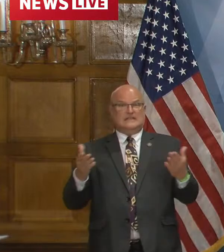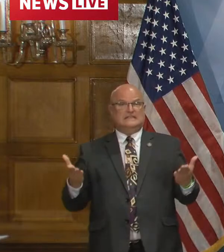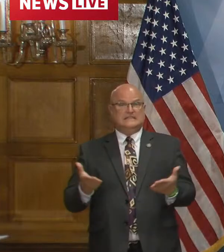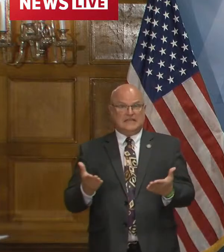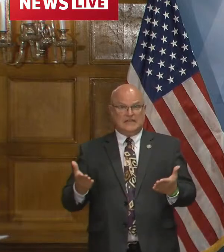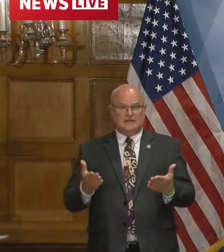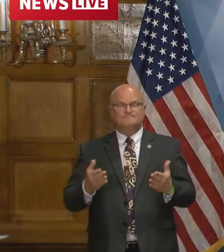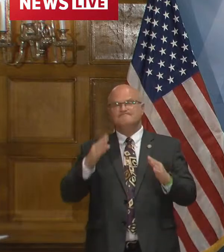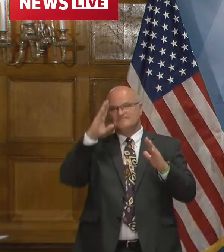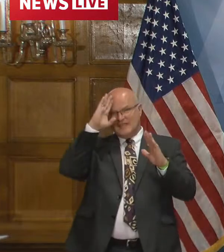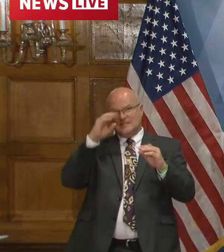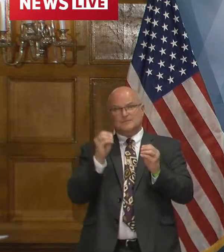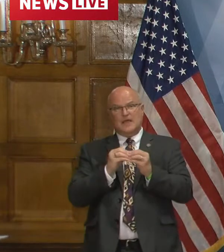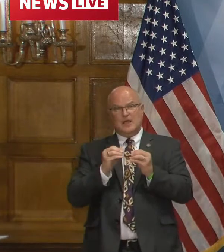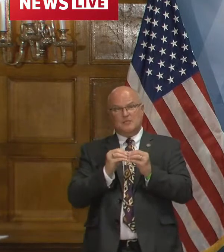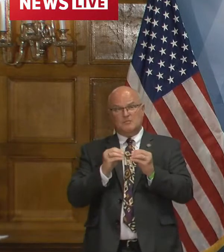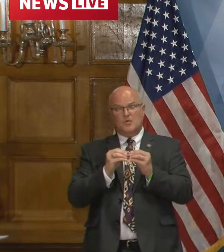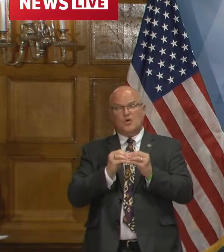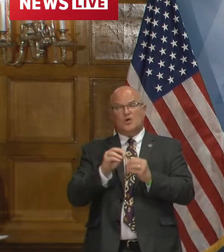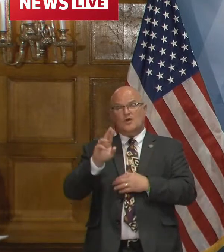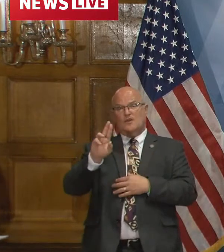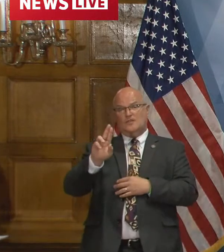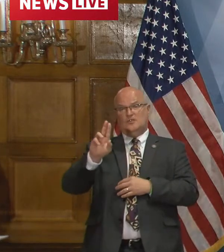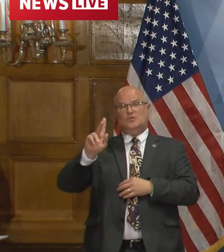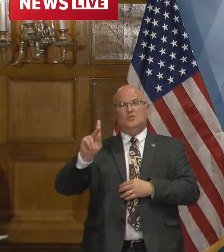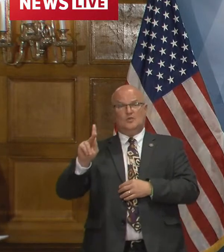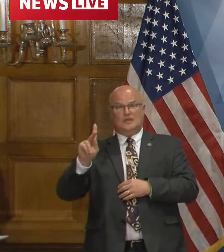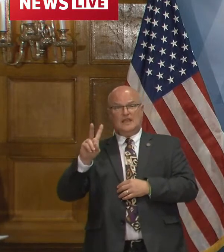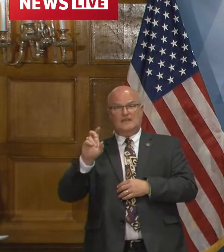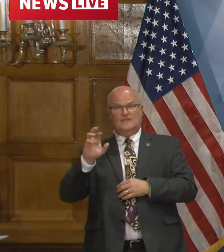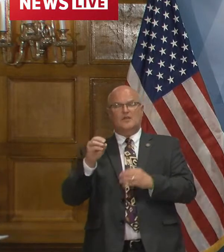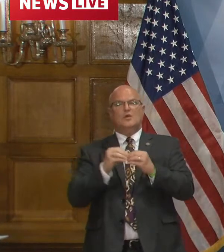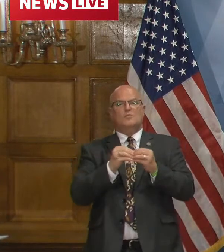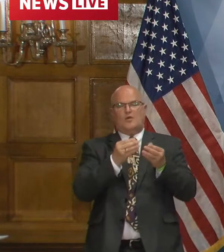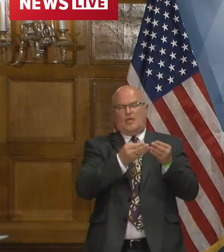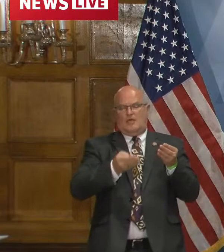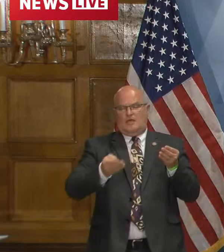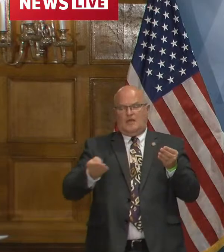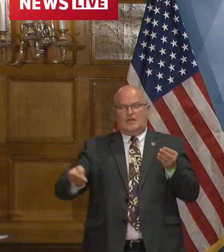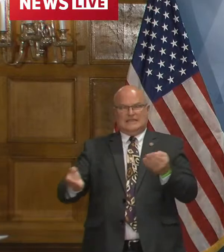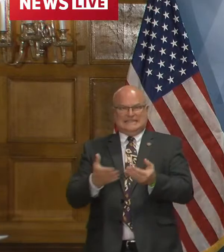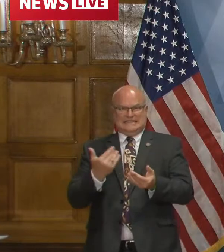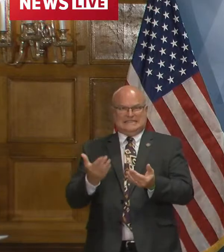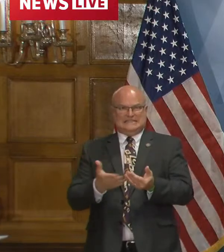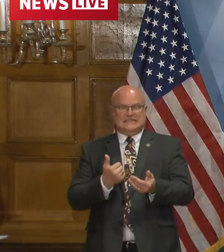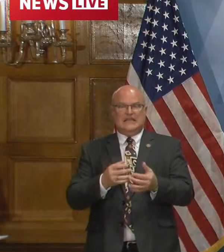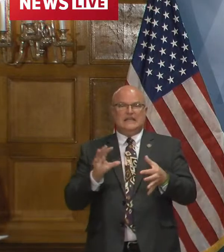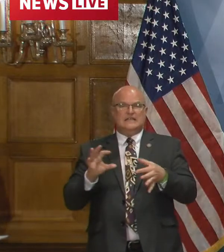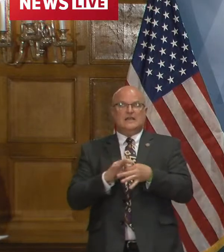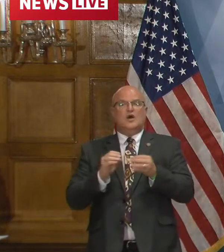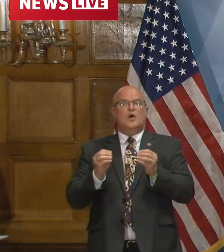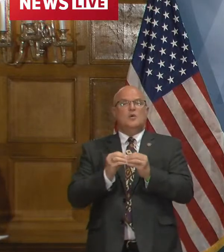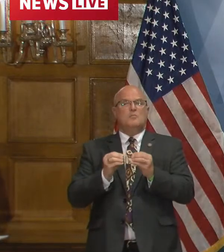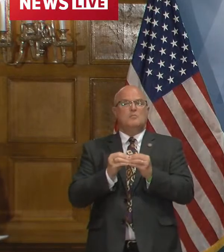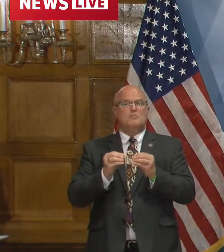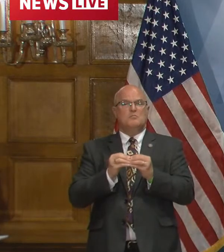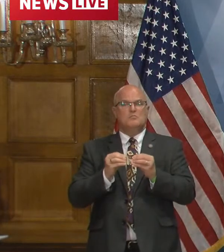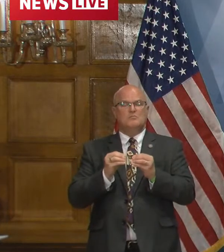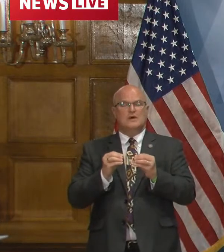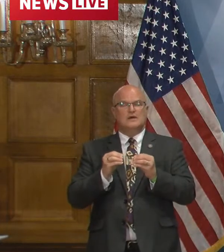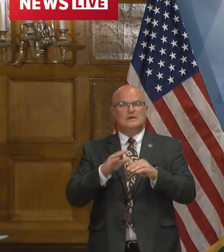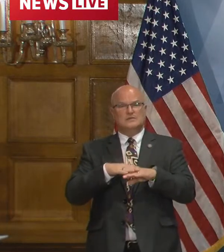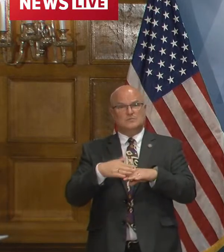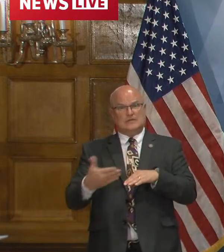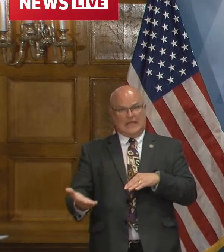more. These isolates, especially the UK variant, we know is more transmissible and is associated with more mortality